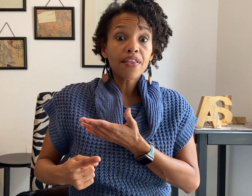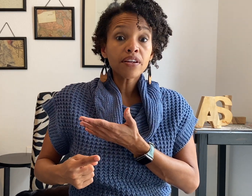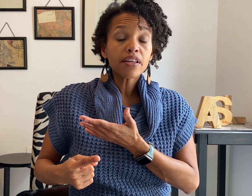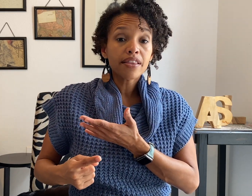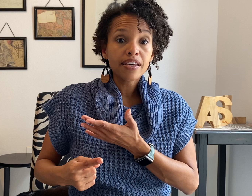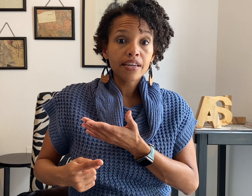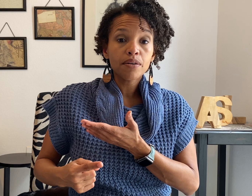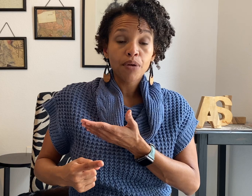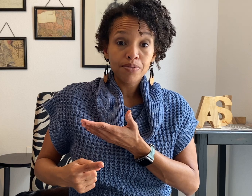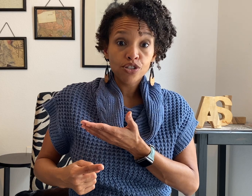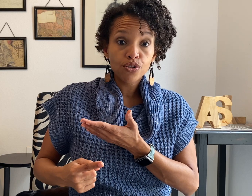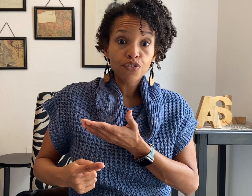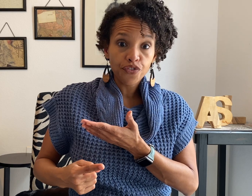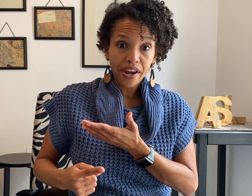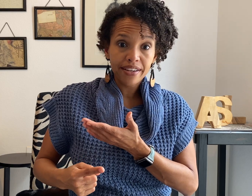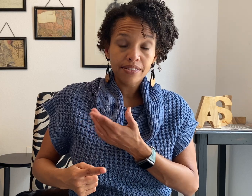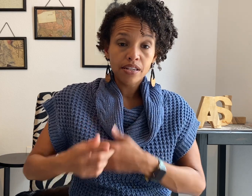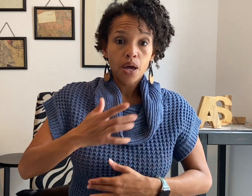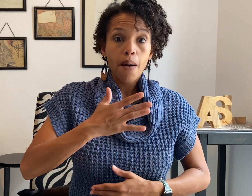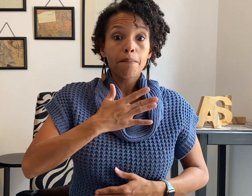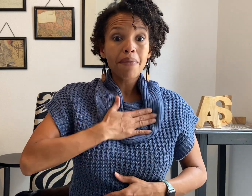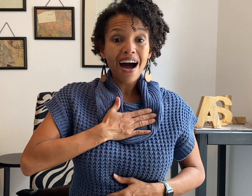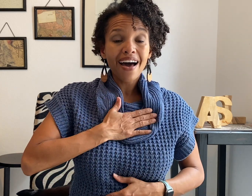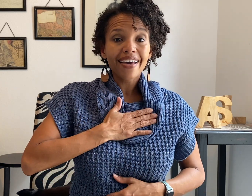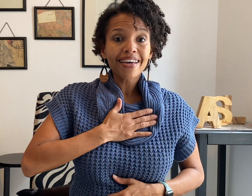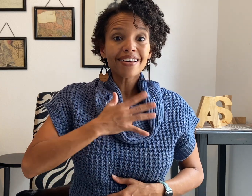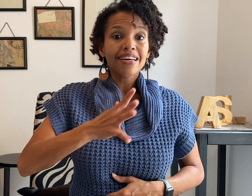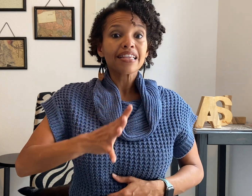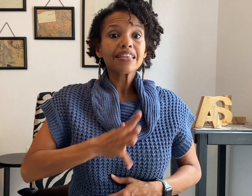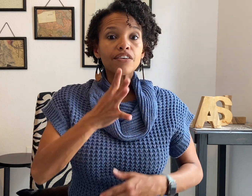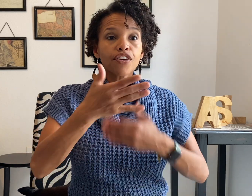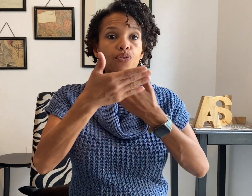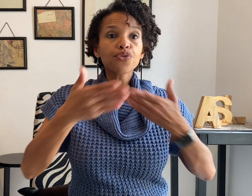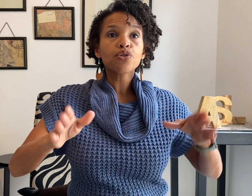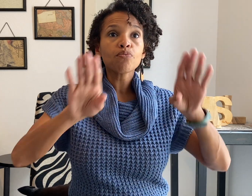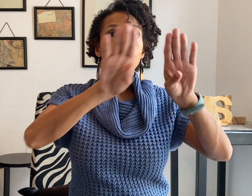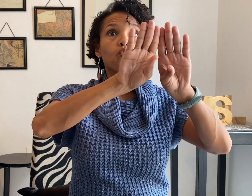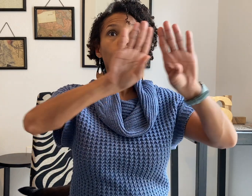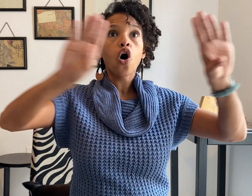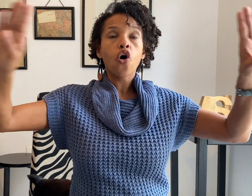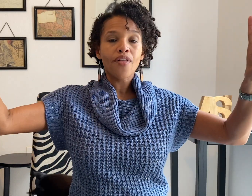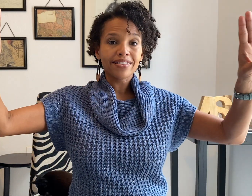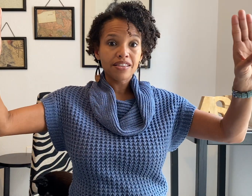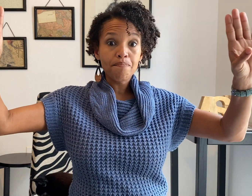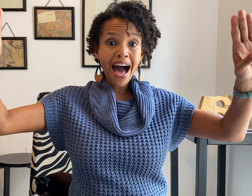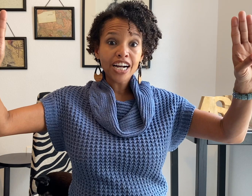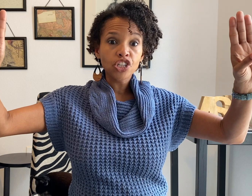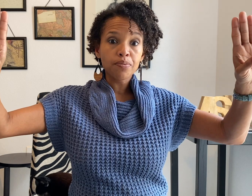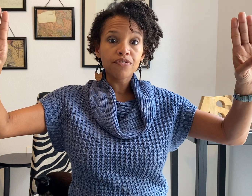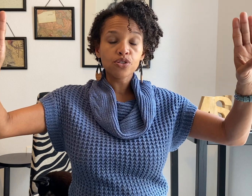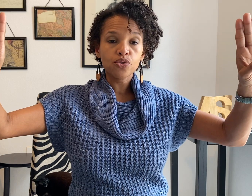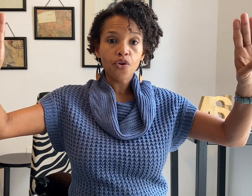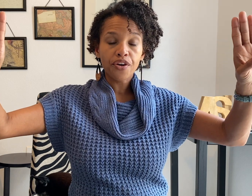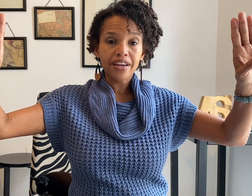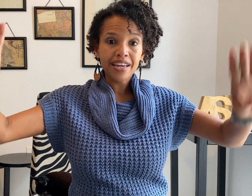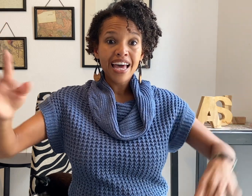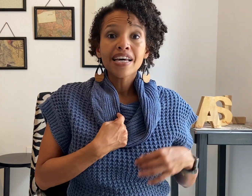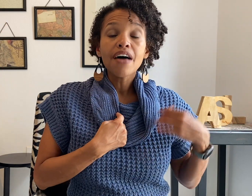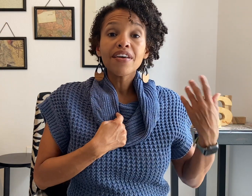then the prepositional phrase, my living room wall. That's the backdrop of the story. And then I